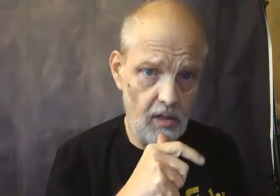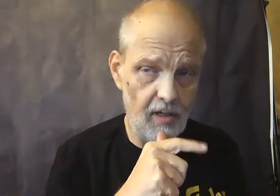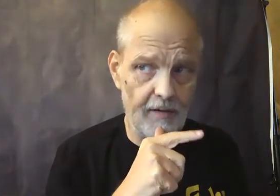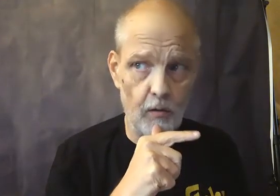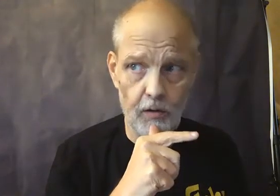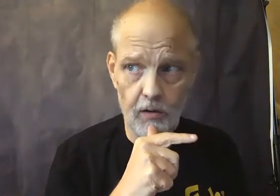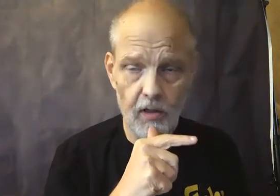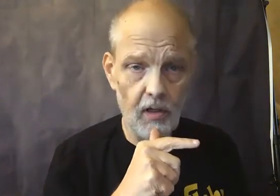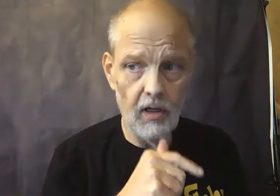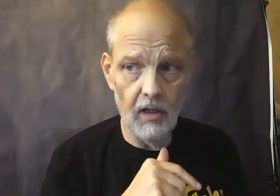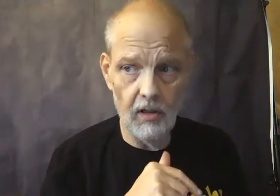If I were